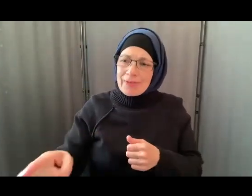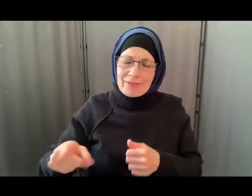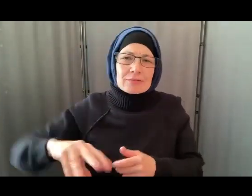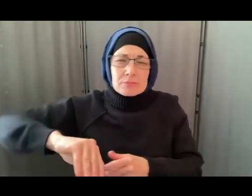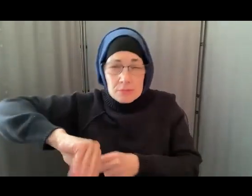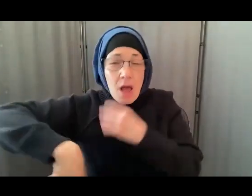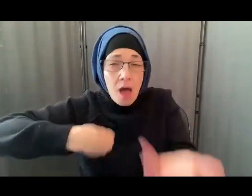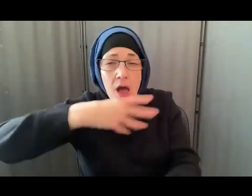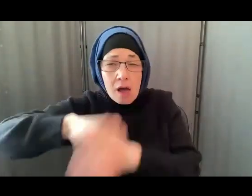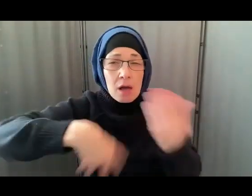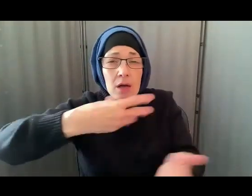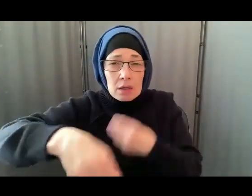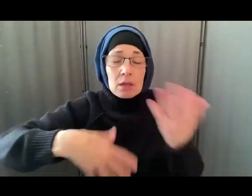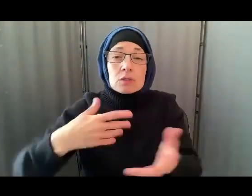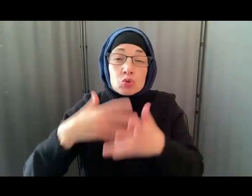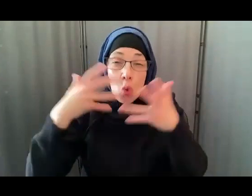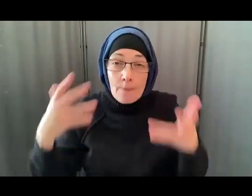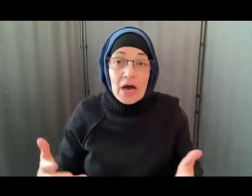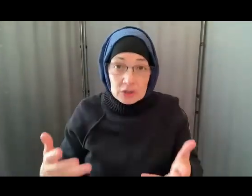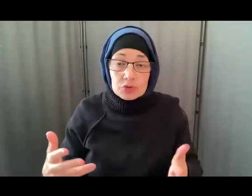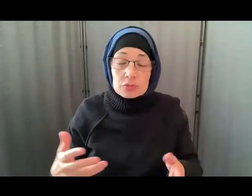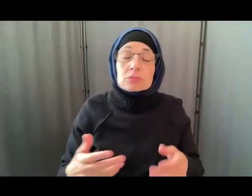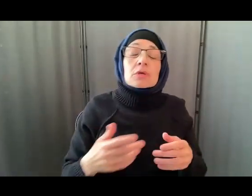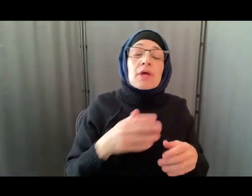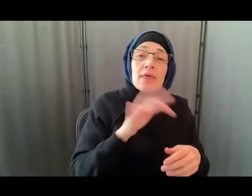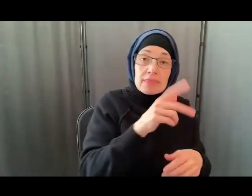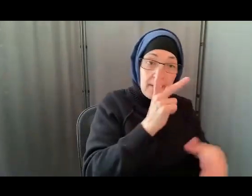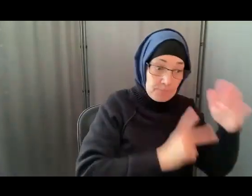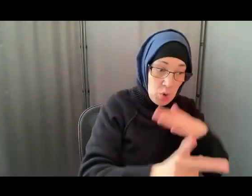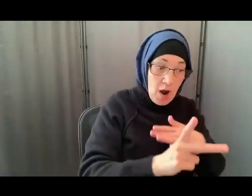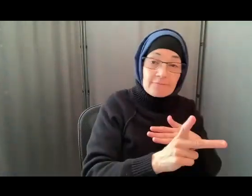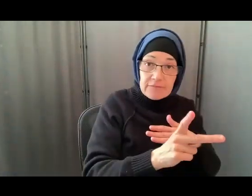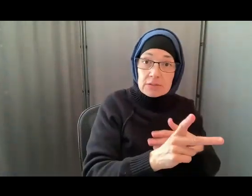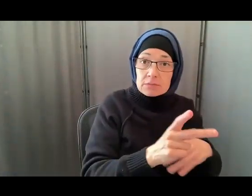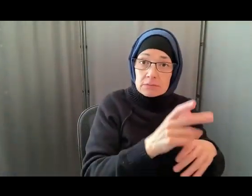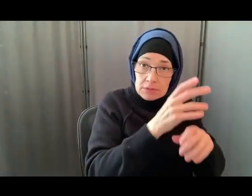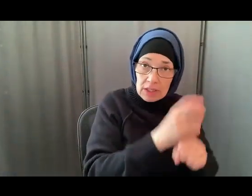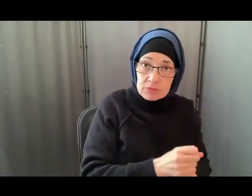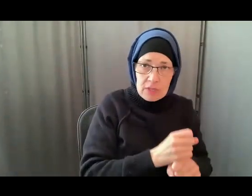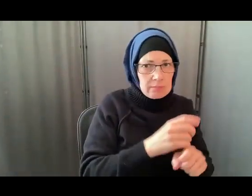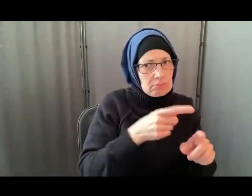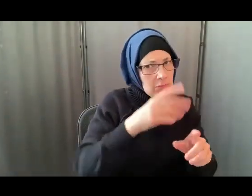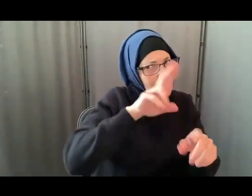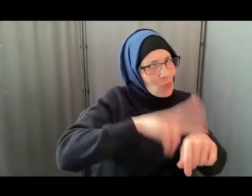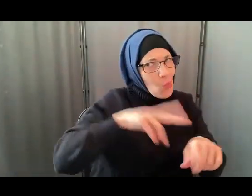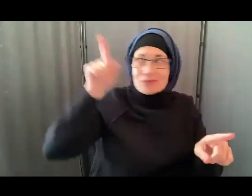of course, informed by Allah, and Uthman ibn Affan